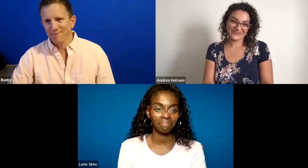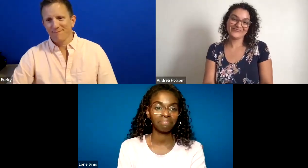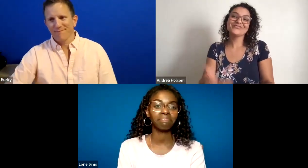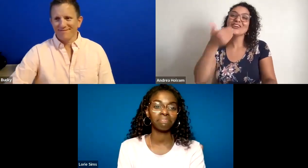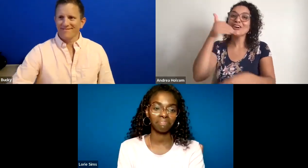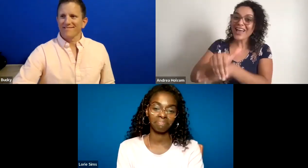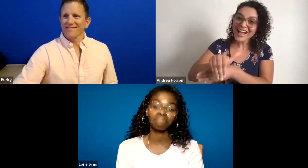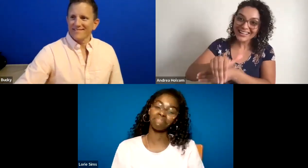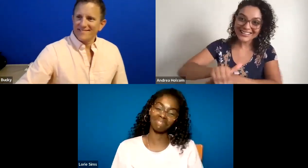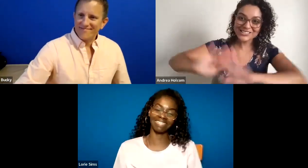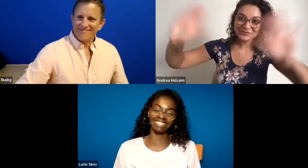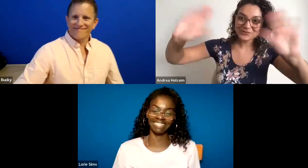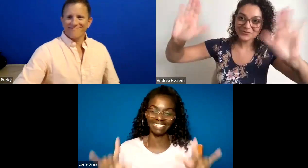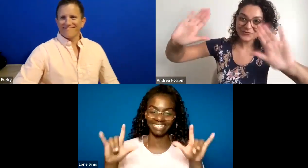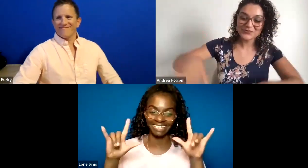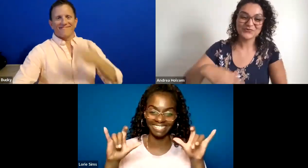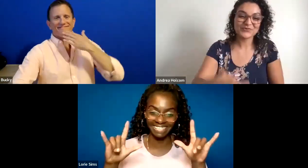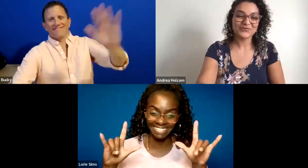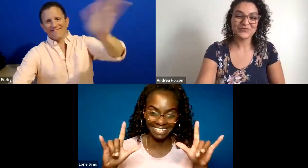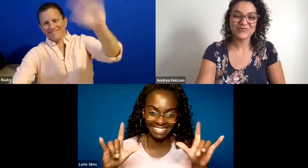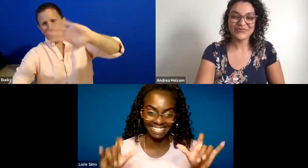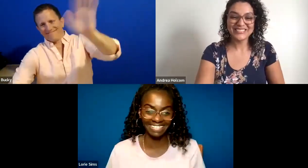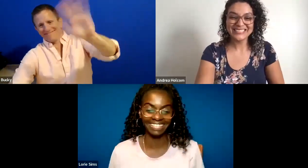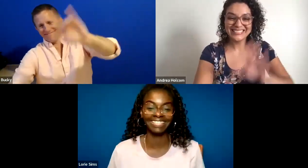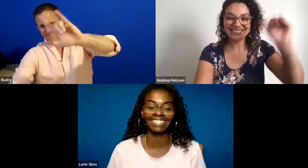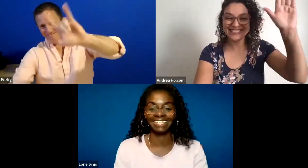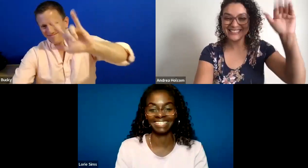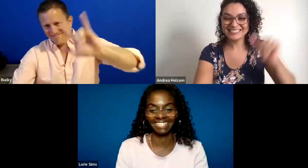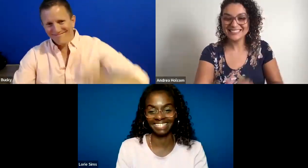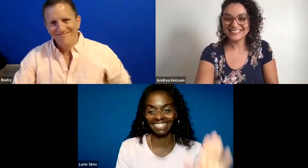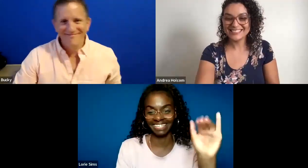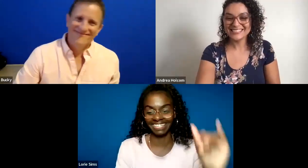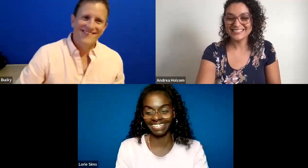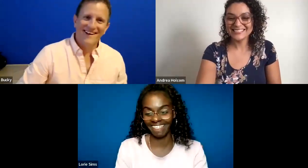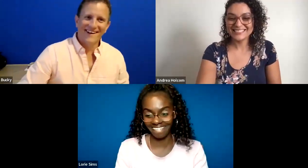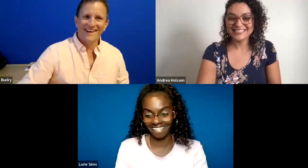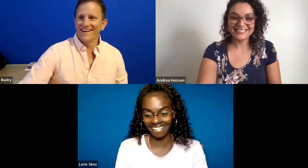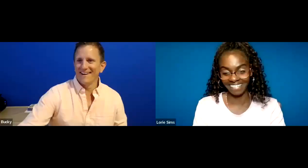Until next time. Good night, everyone. Good night. Goodbye.